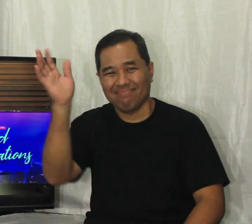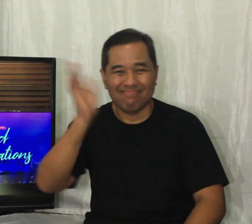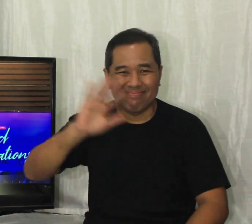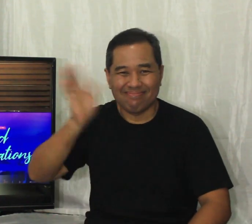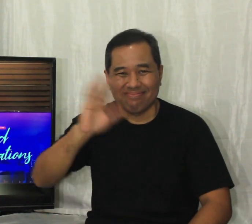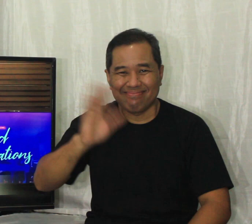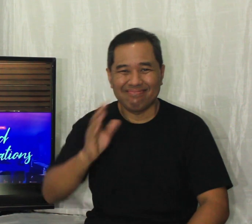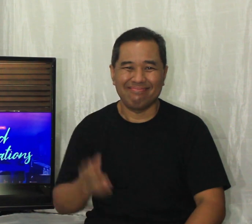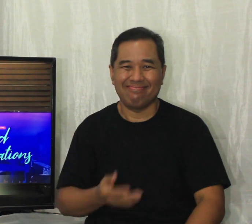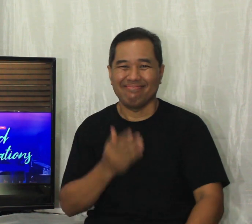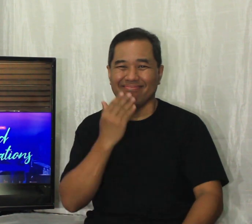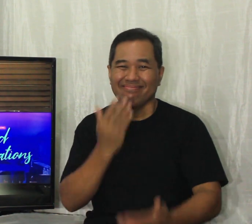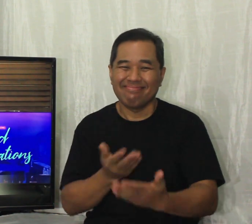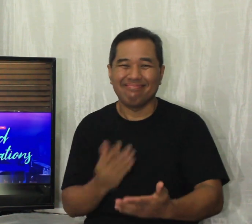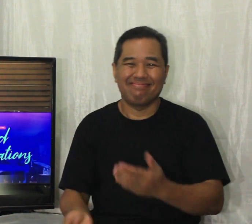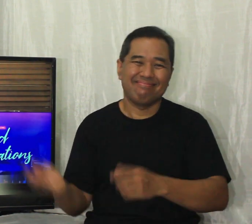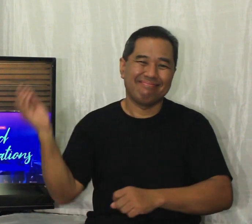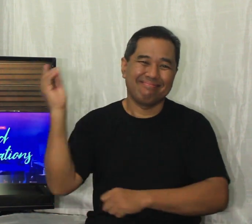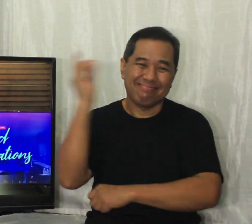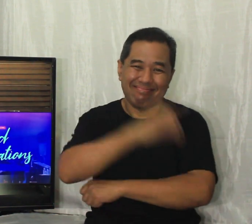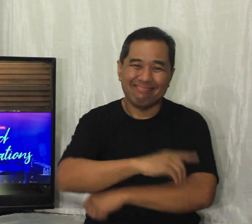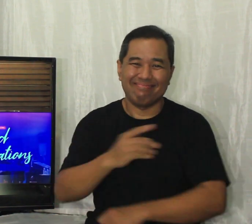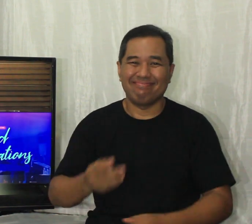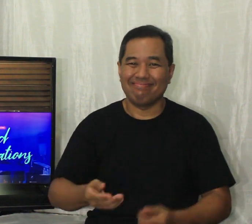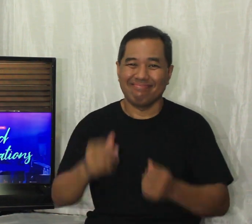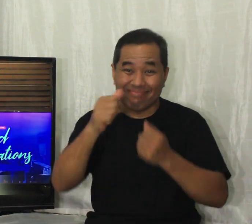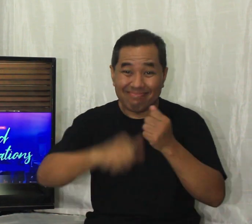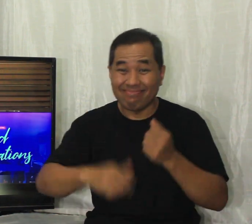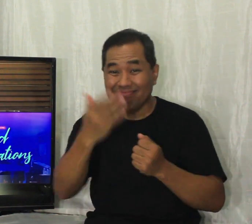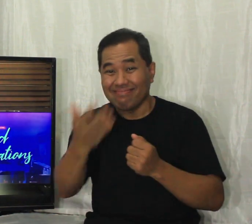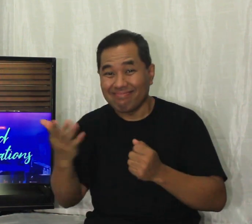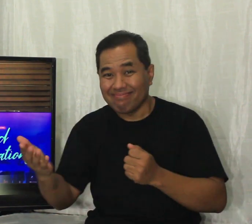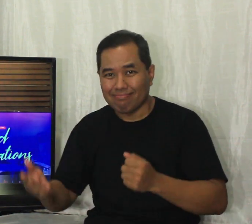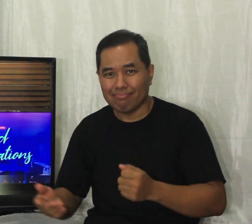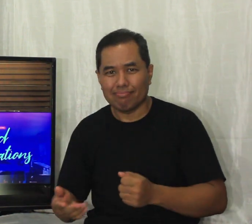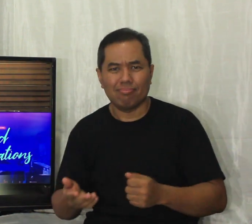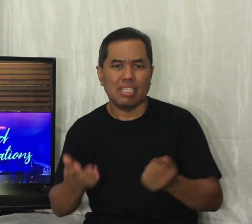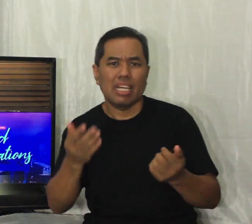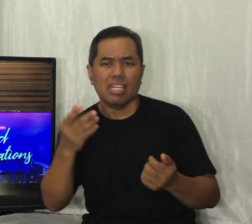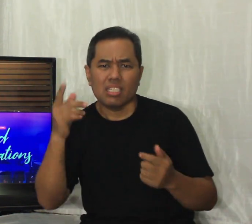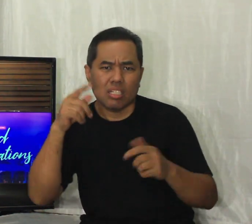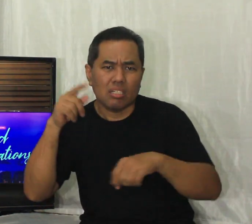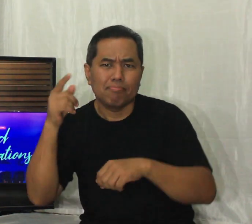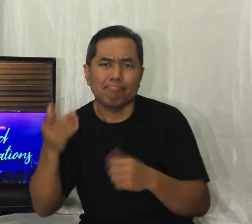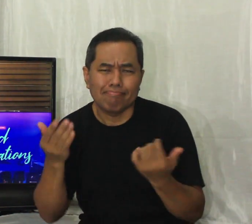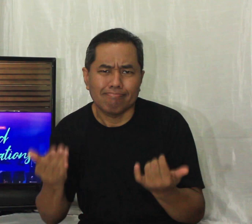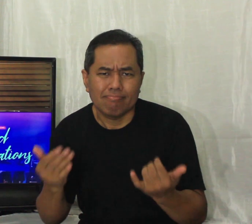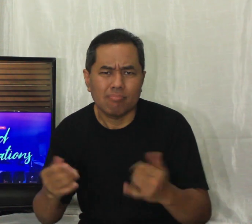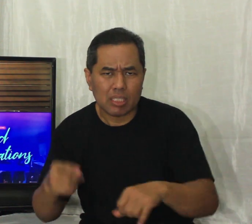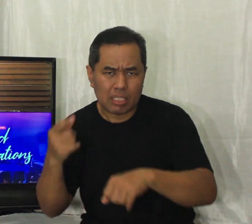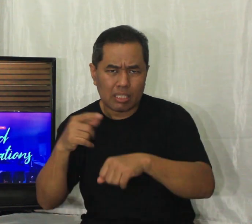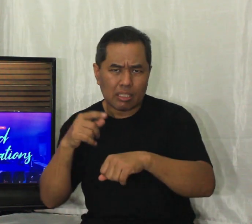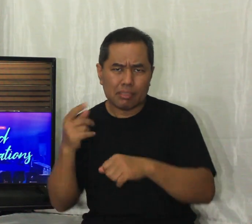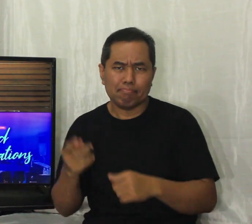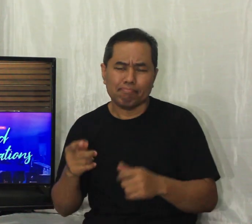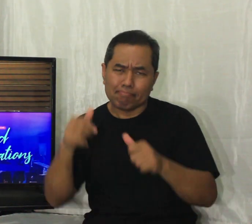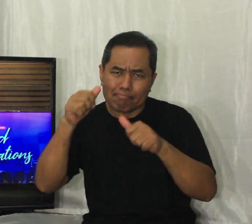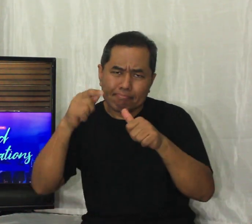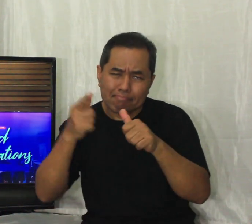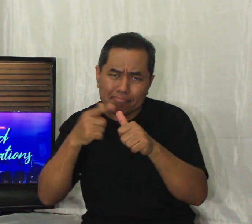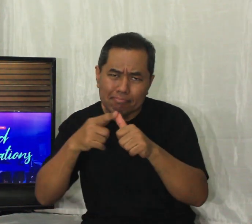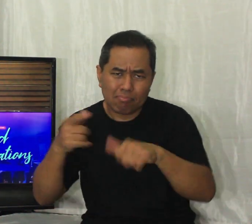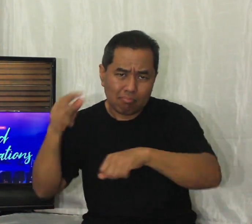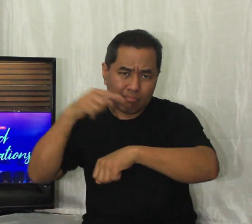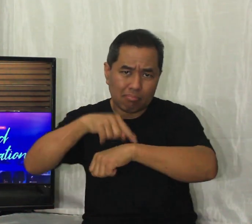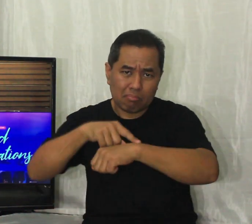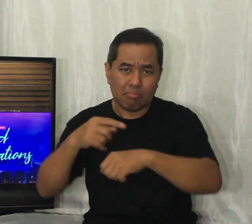Good day, everyone. Welcome once again for joining us today at ICS Church. If this is your first time here, thank you so much for taking time to tune